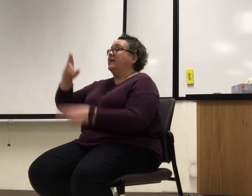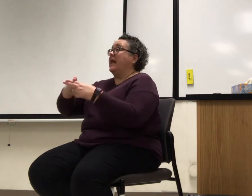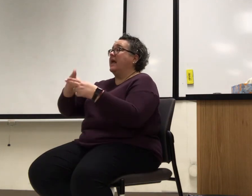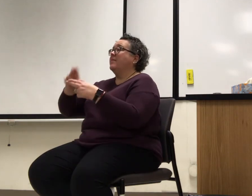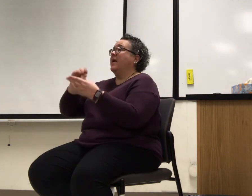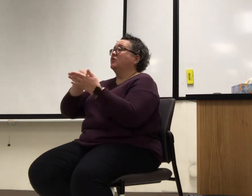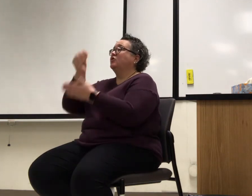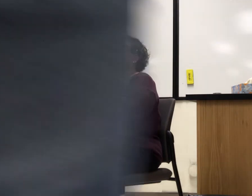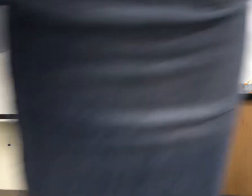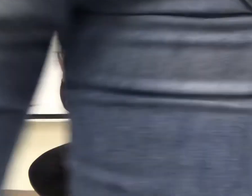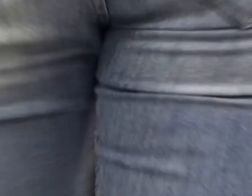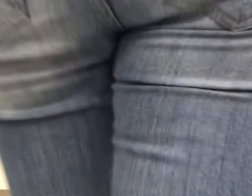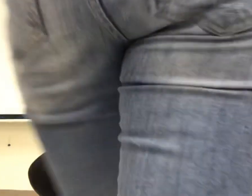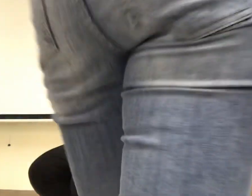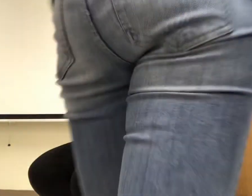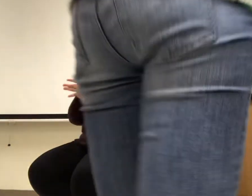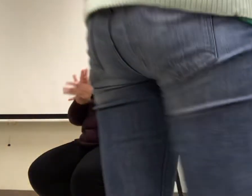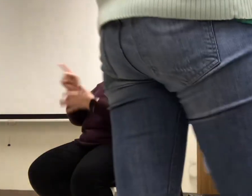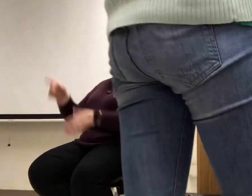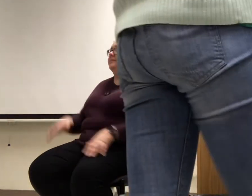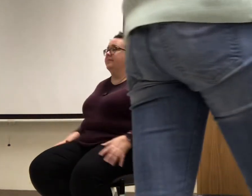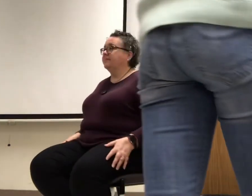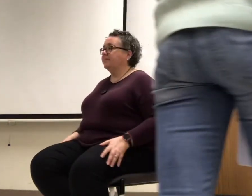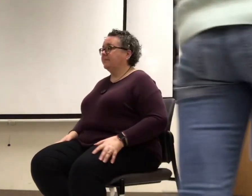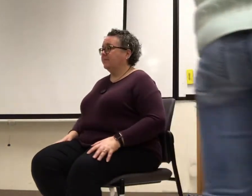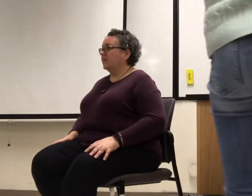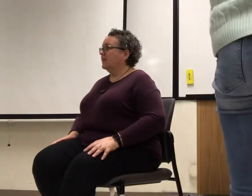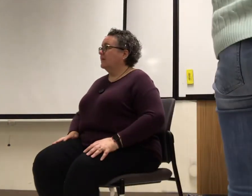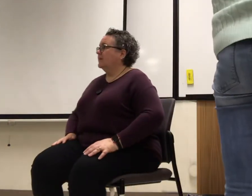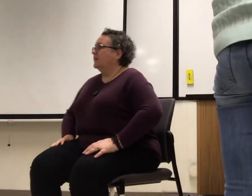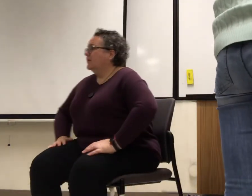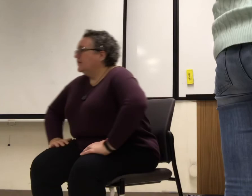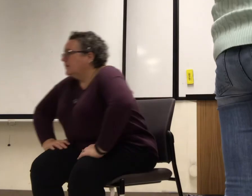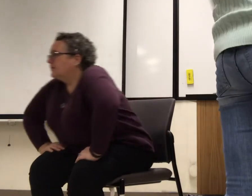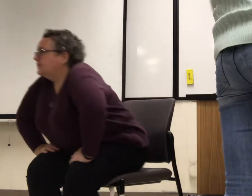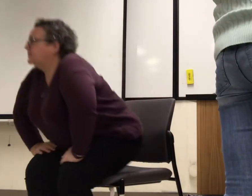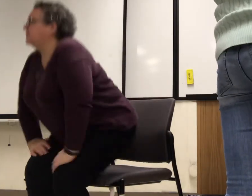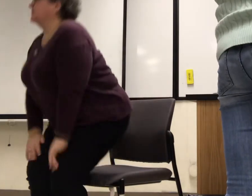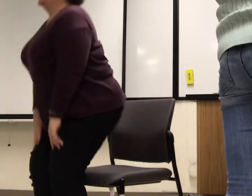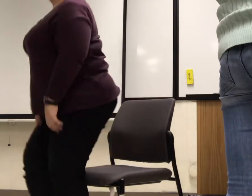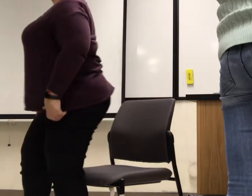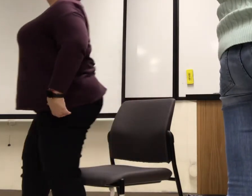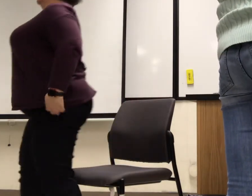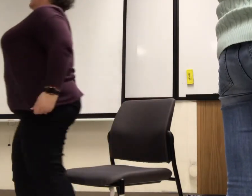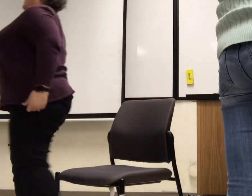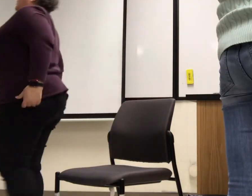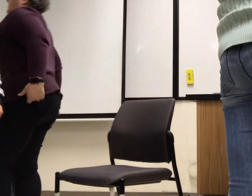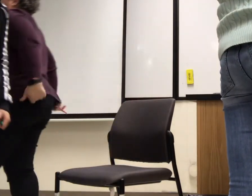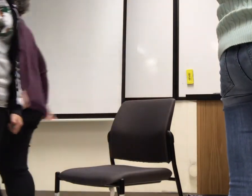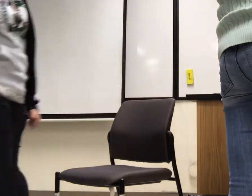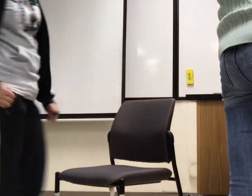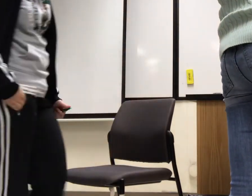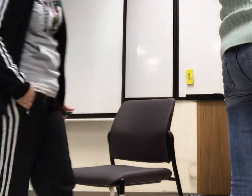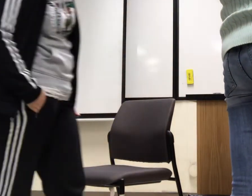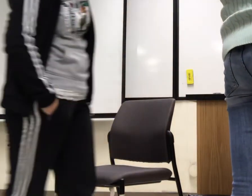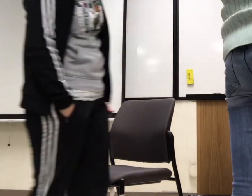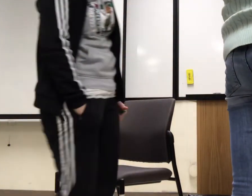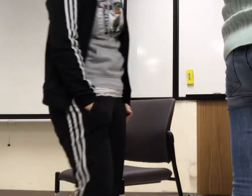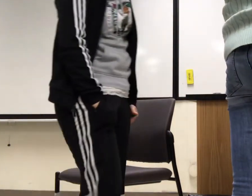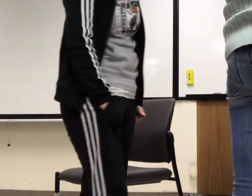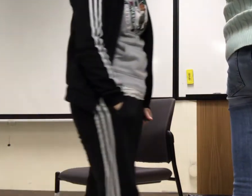Yeah, that actually simulates the lab. Yeah, that's a good one. Now, there's another one too in your